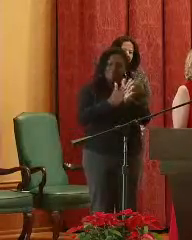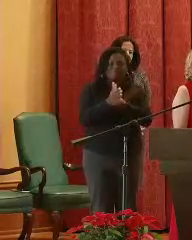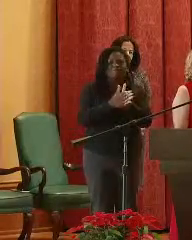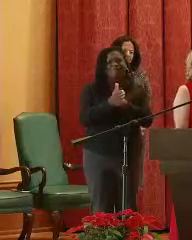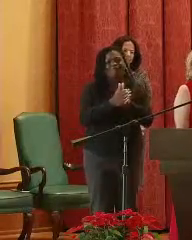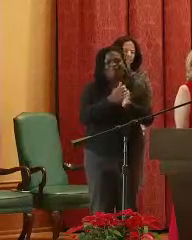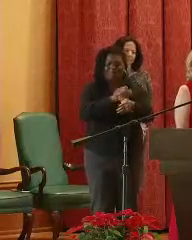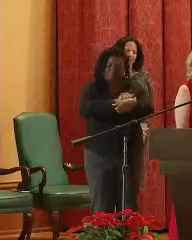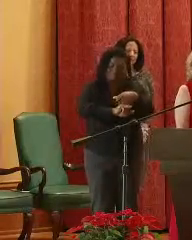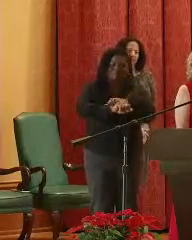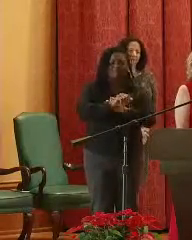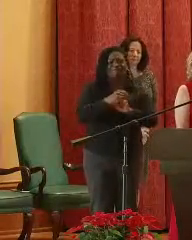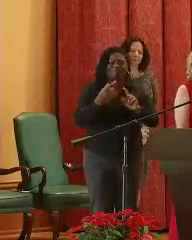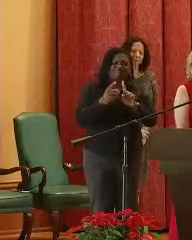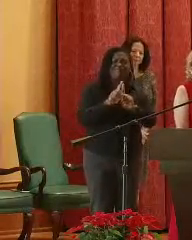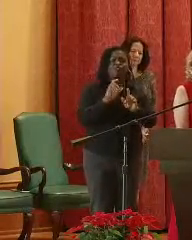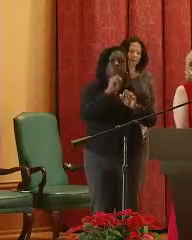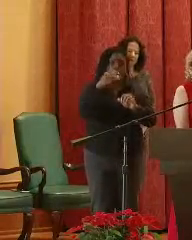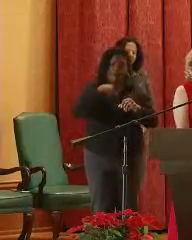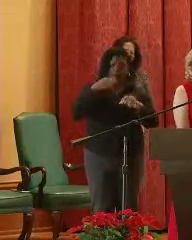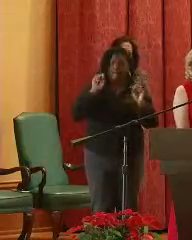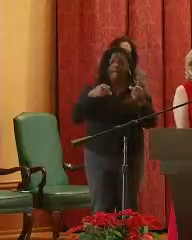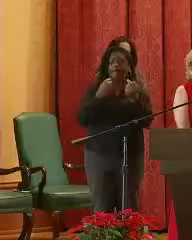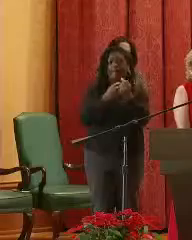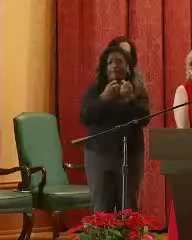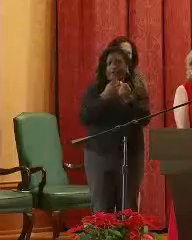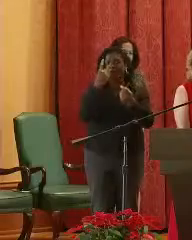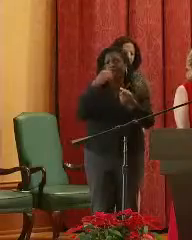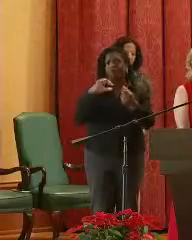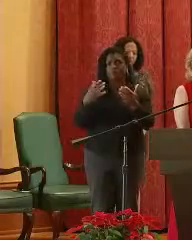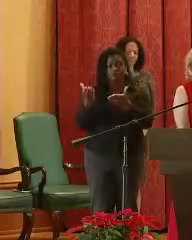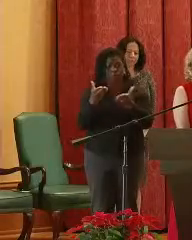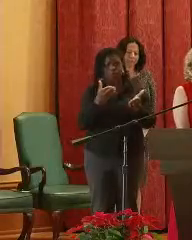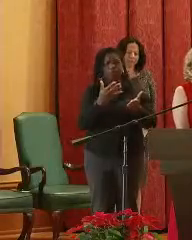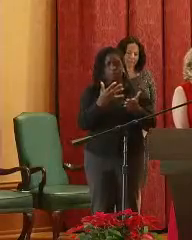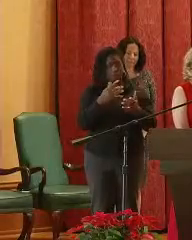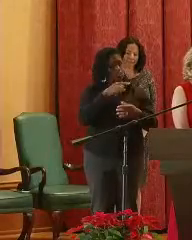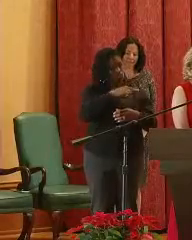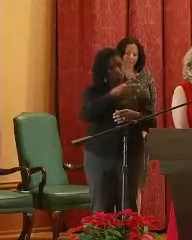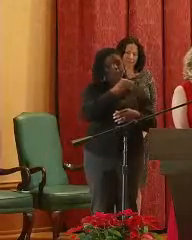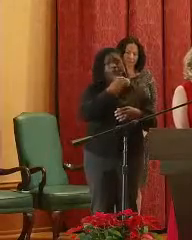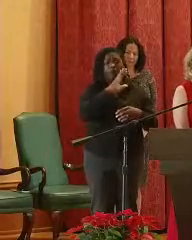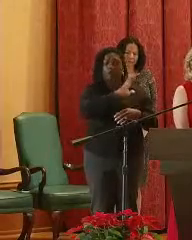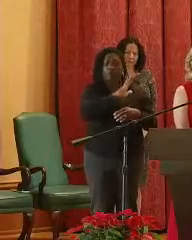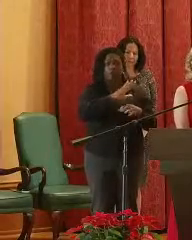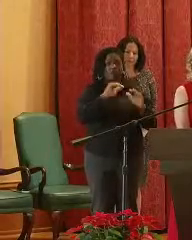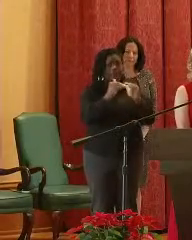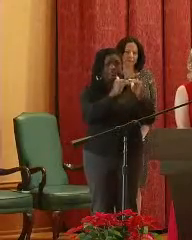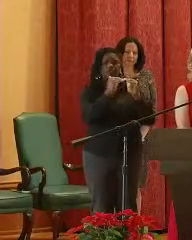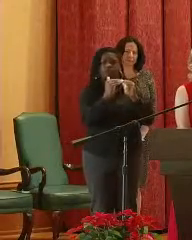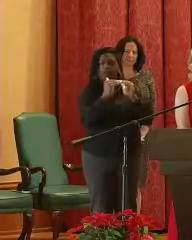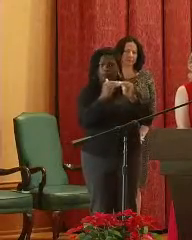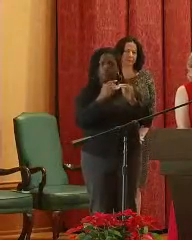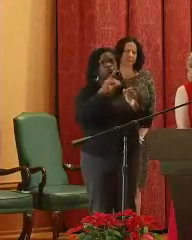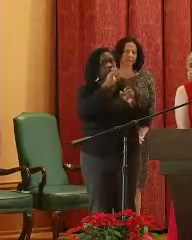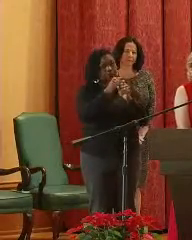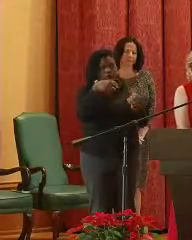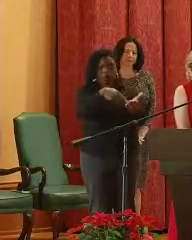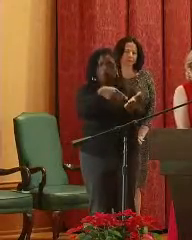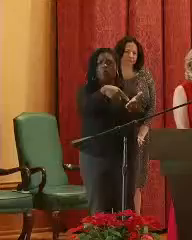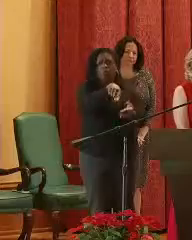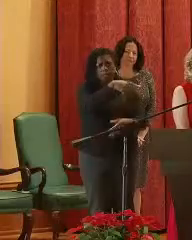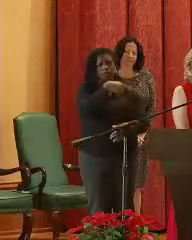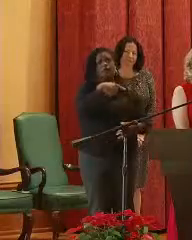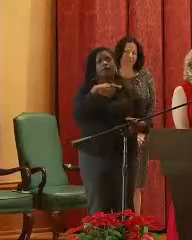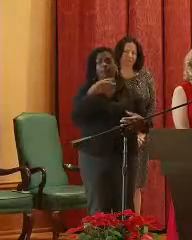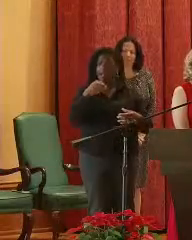so that I can advocate for the services she and her peers deserve and support my fellow families